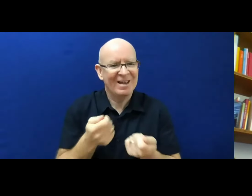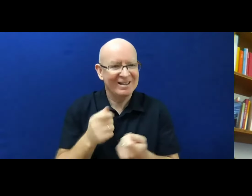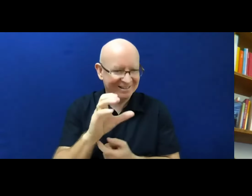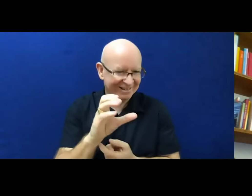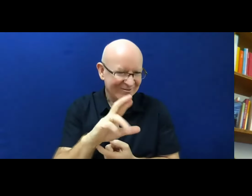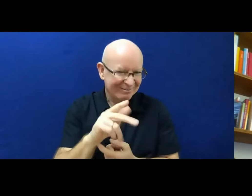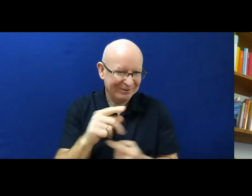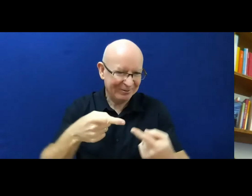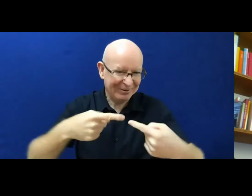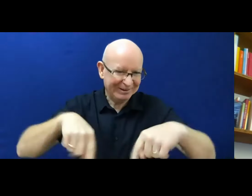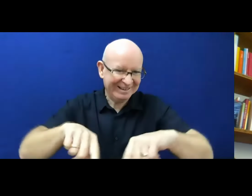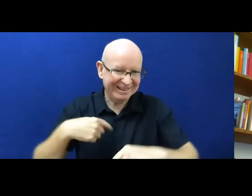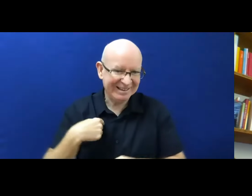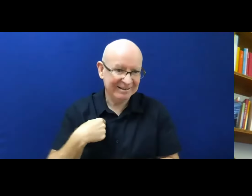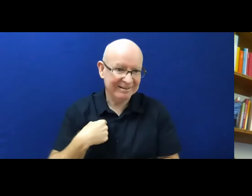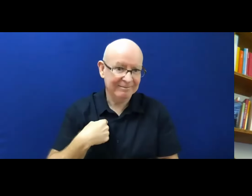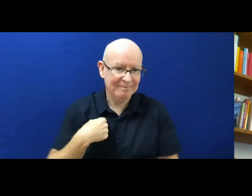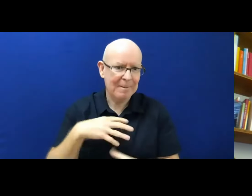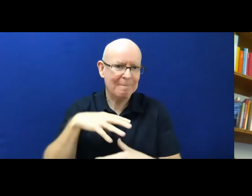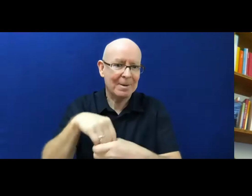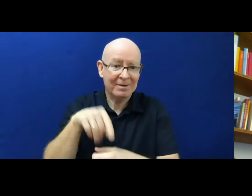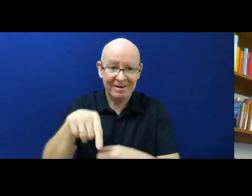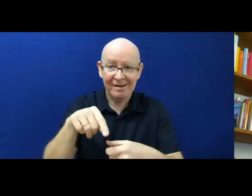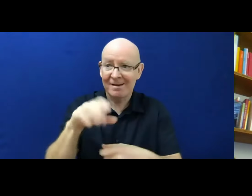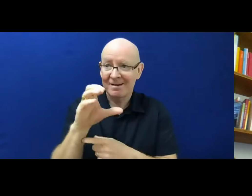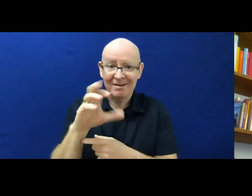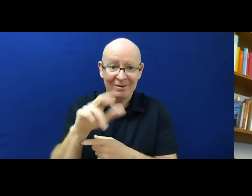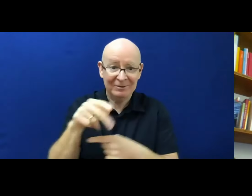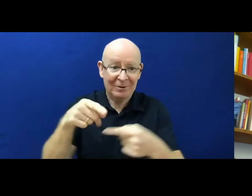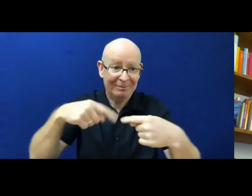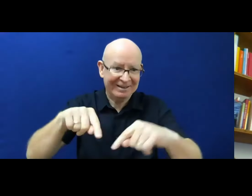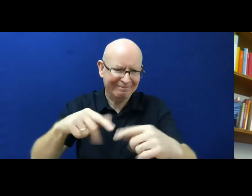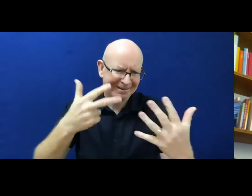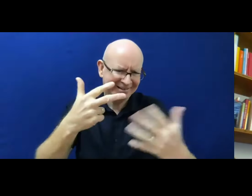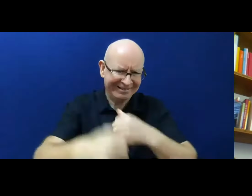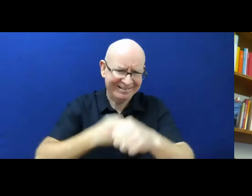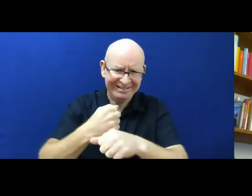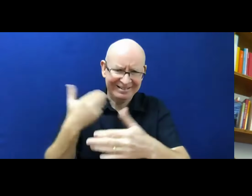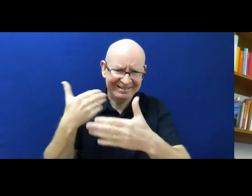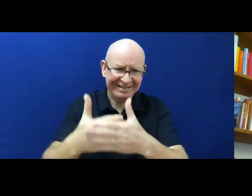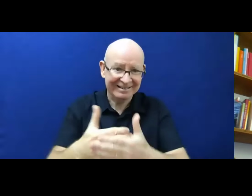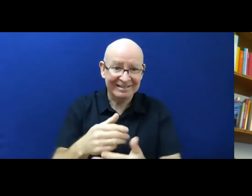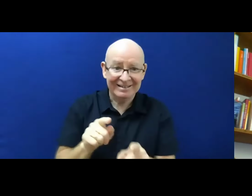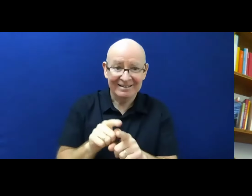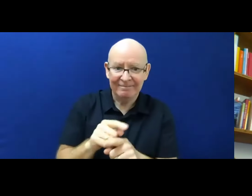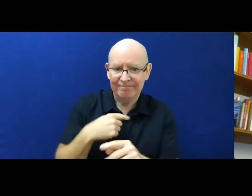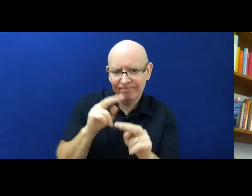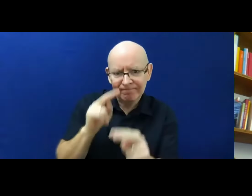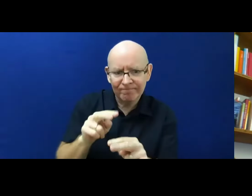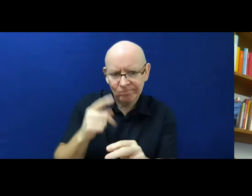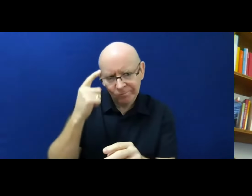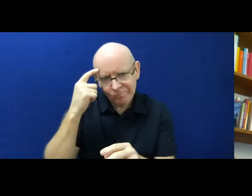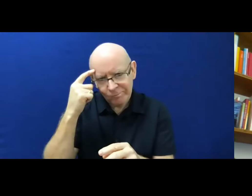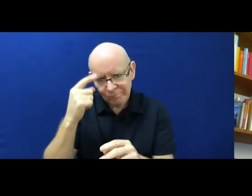I read a lot of evidence-based statements by governments, by civil society, by